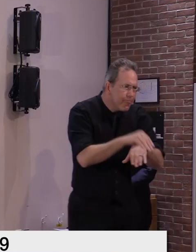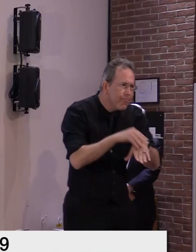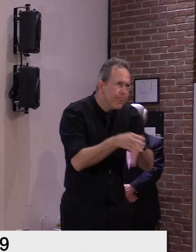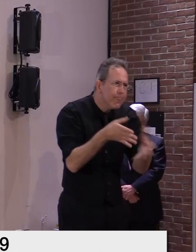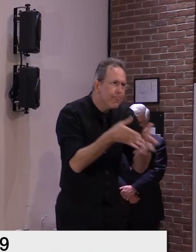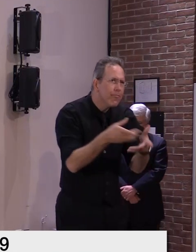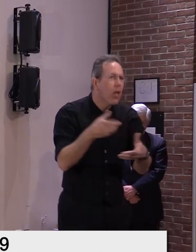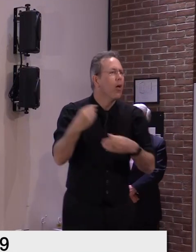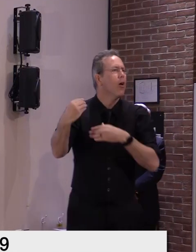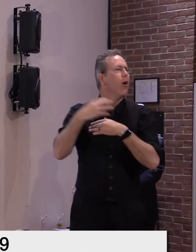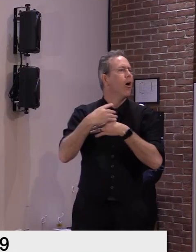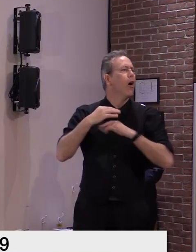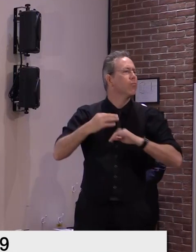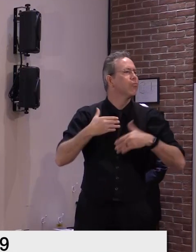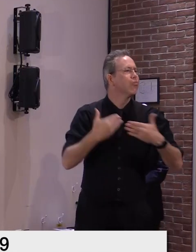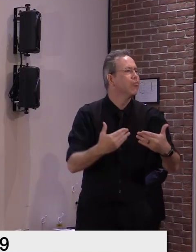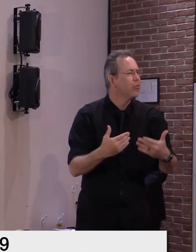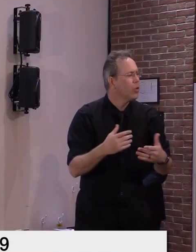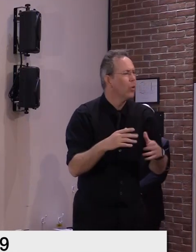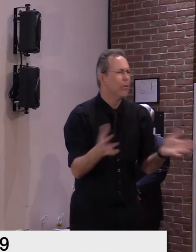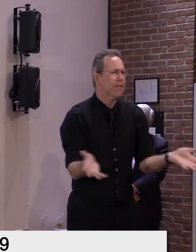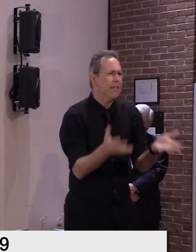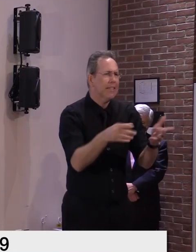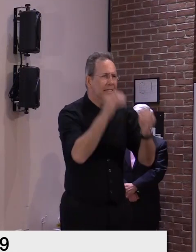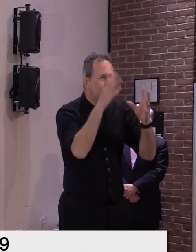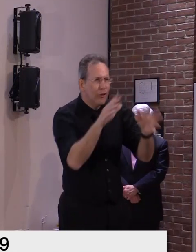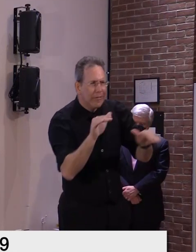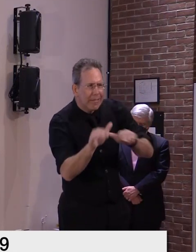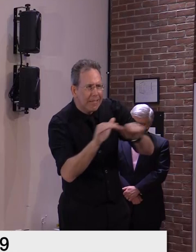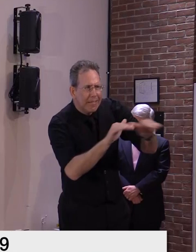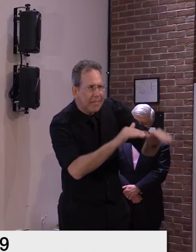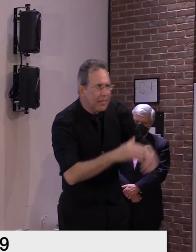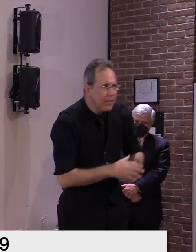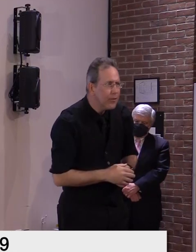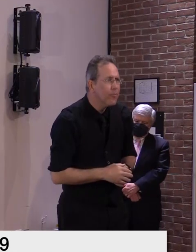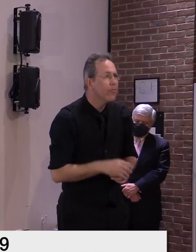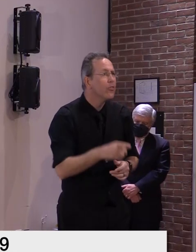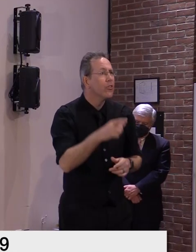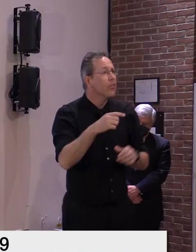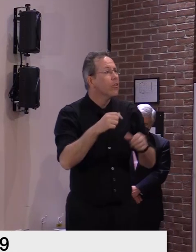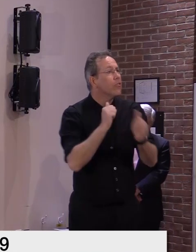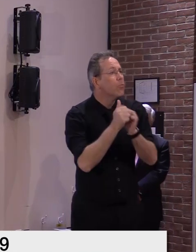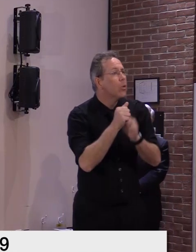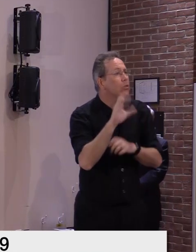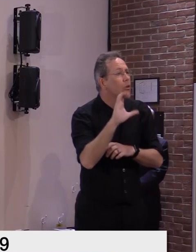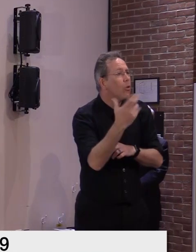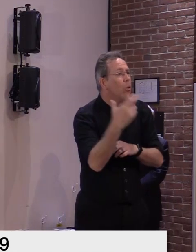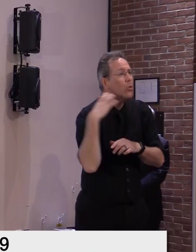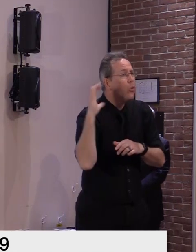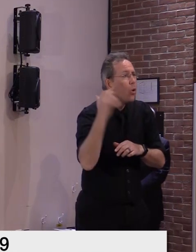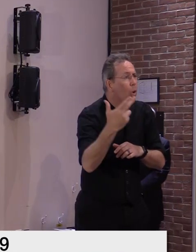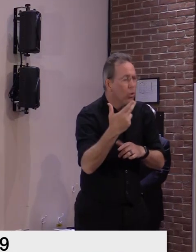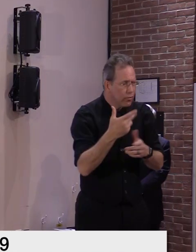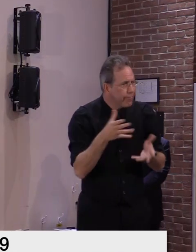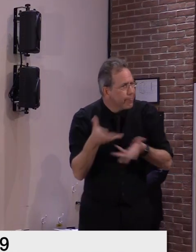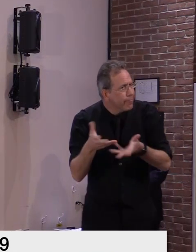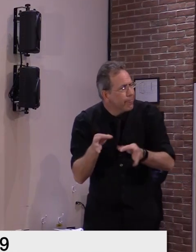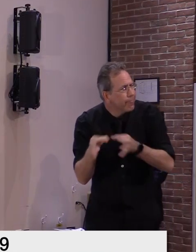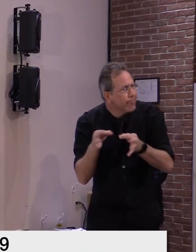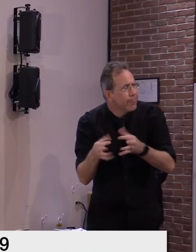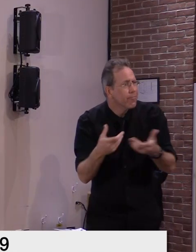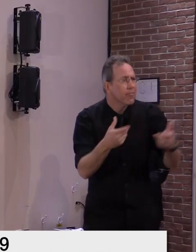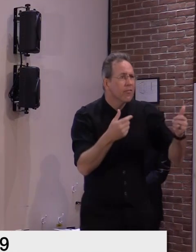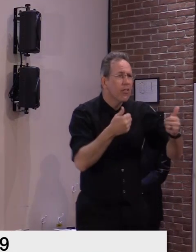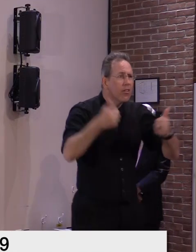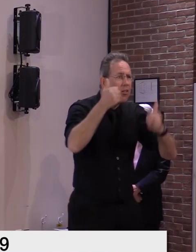So just want to urge and put a plug out for those folks who are actually coming in contact with our students on a daily basis to